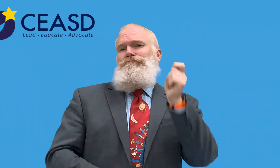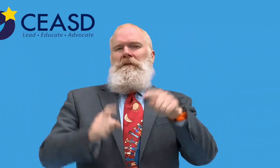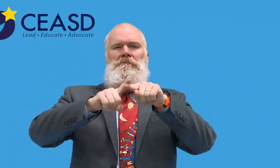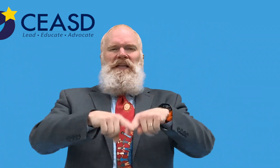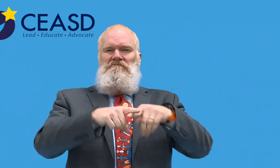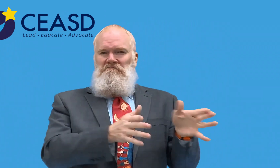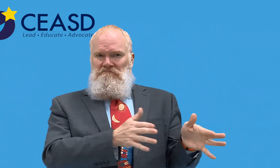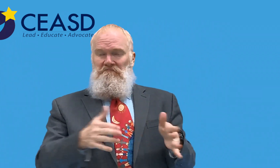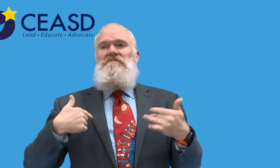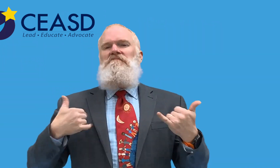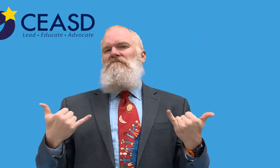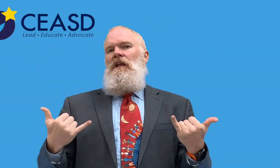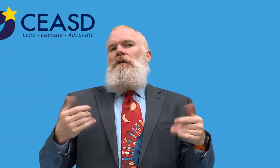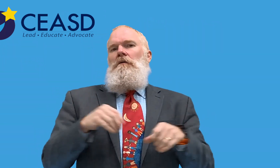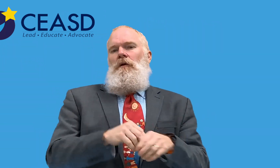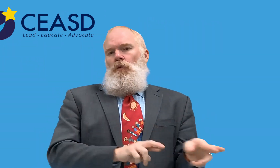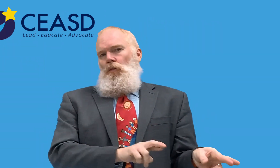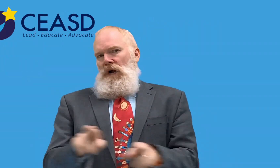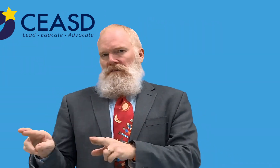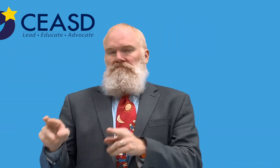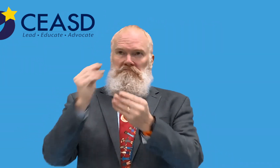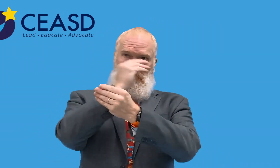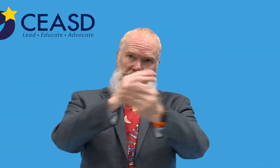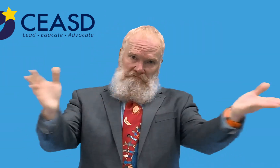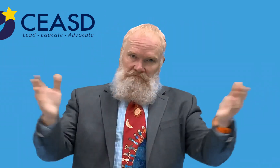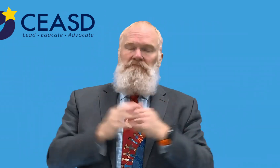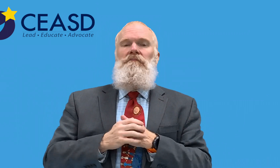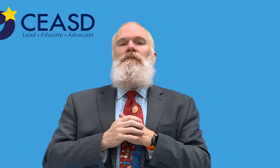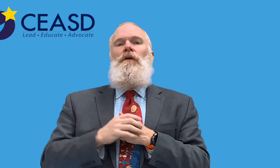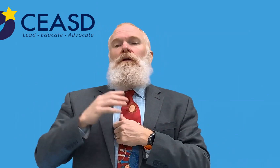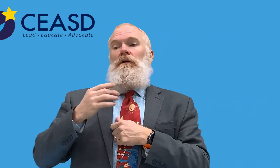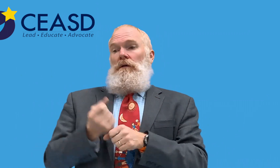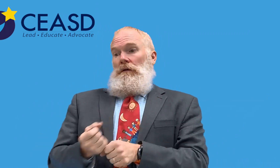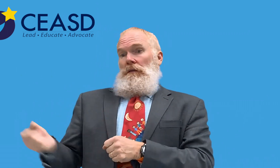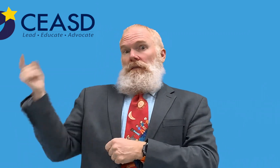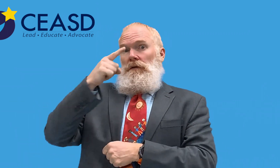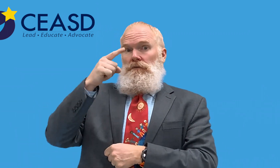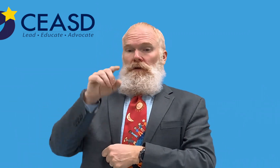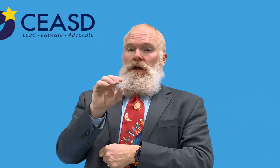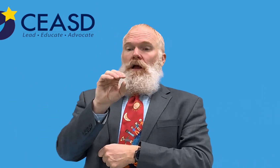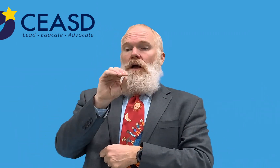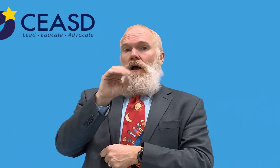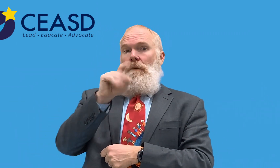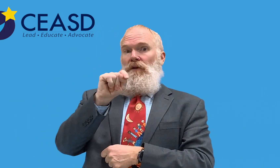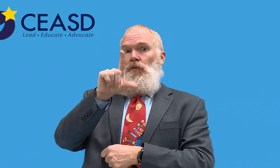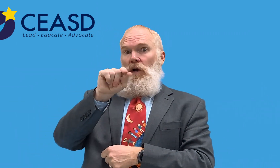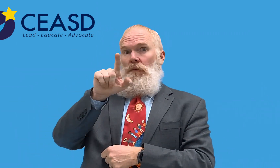Though the strategic plan has been complete, our work is far from done. There is always more changes